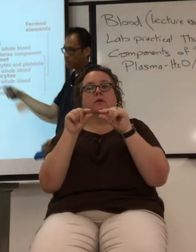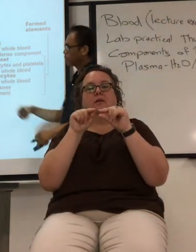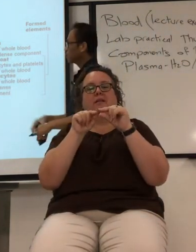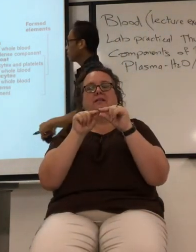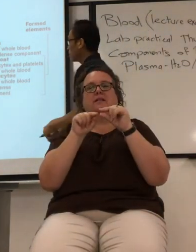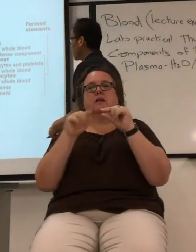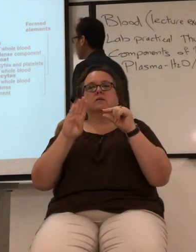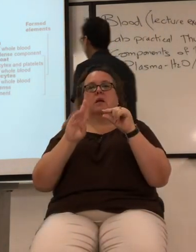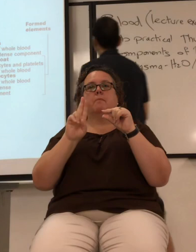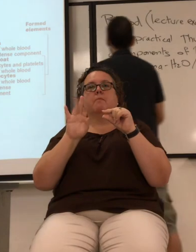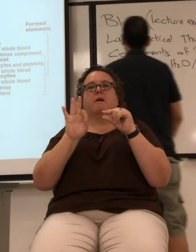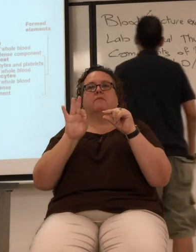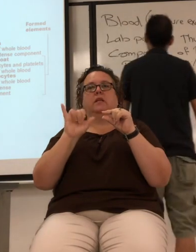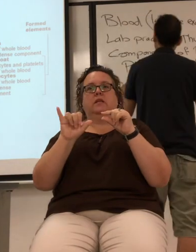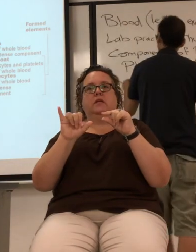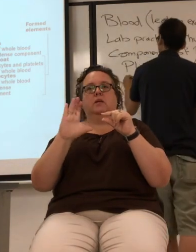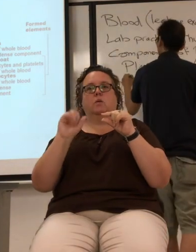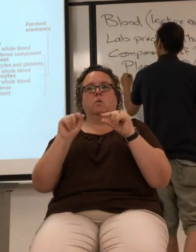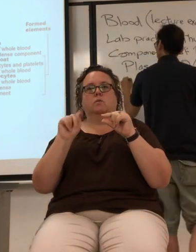coat.